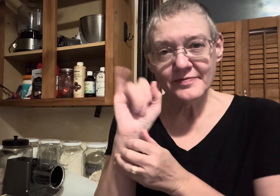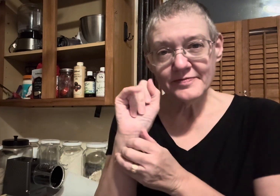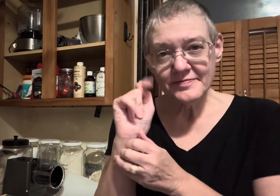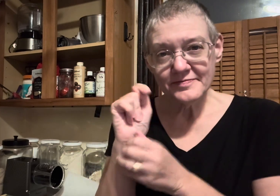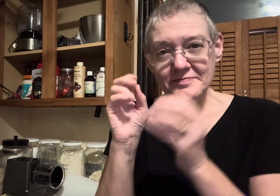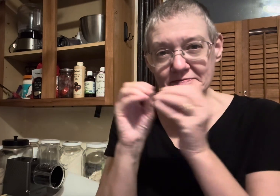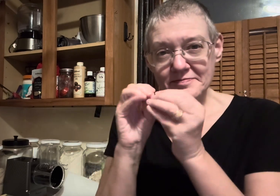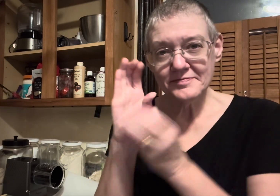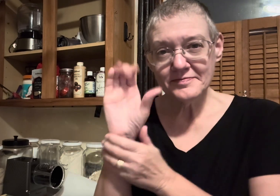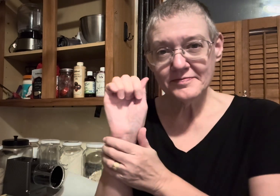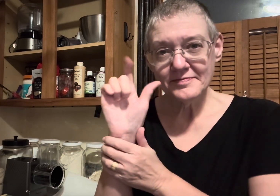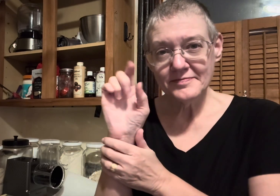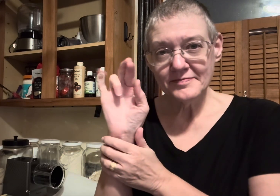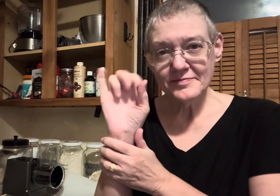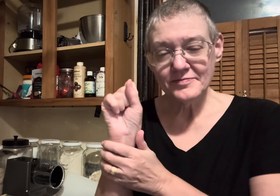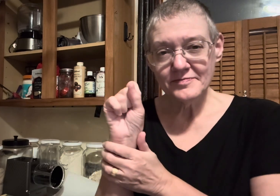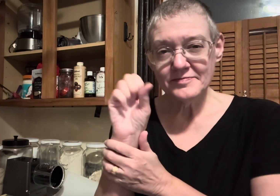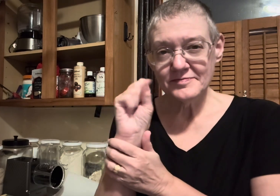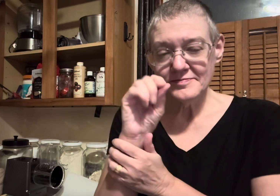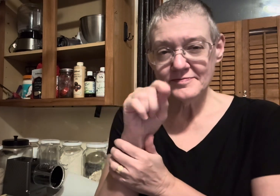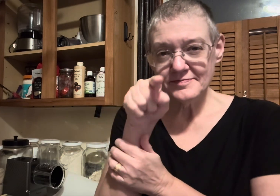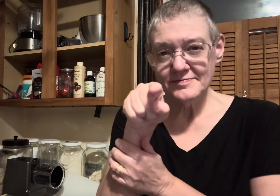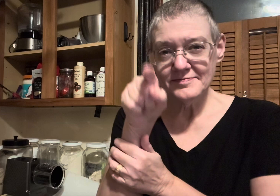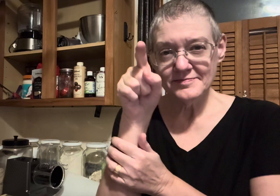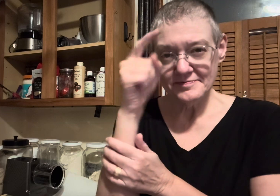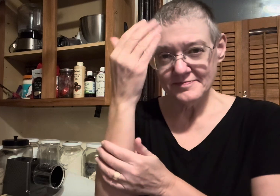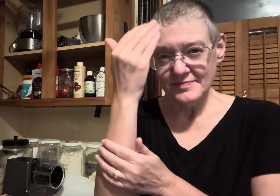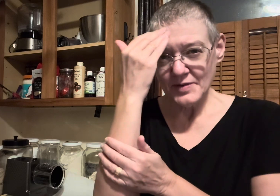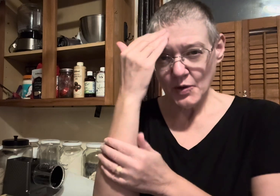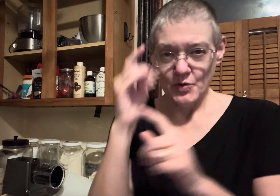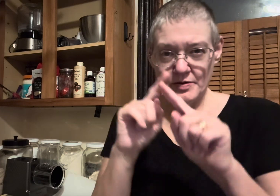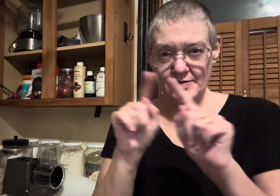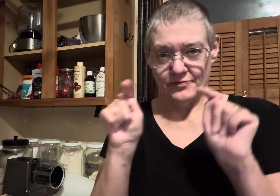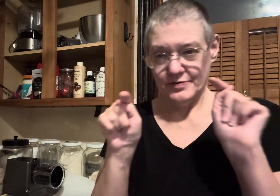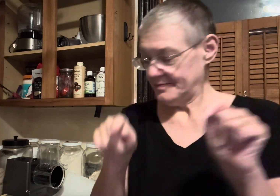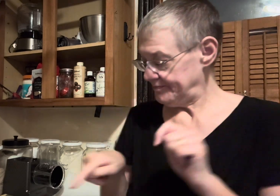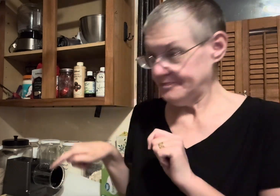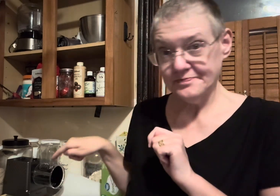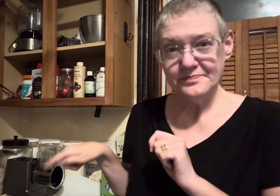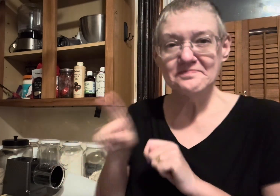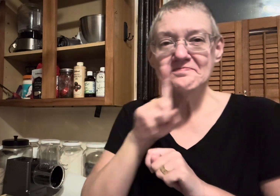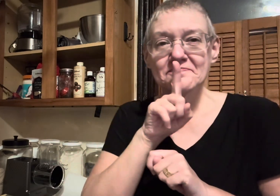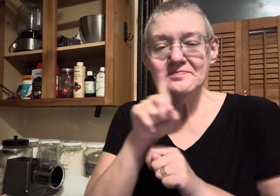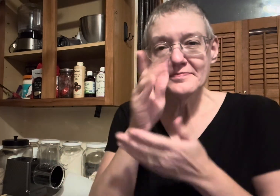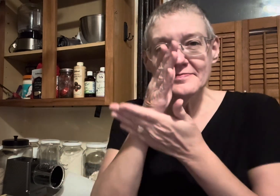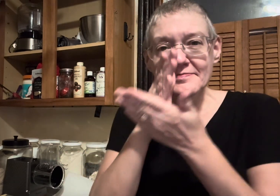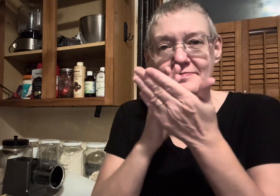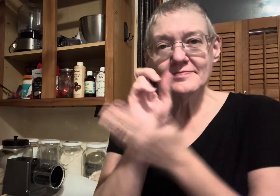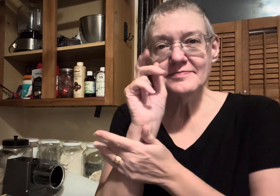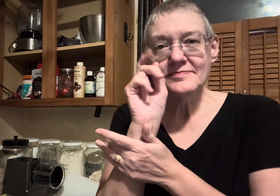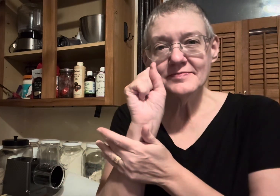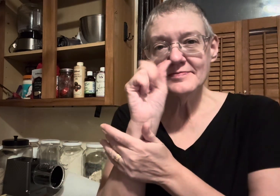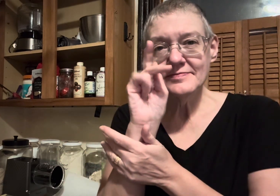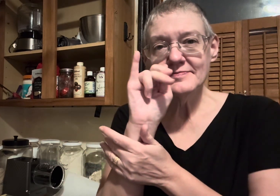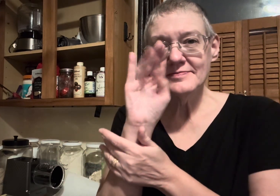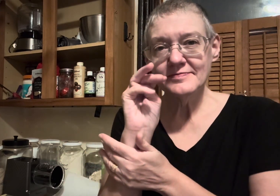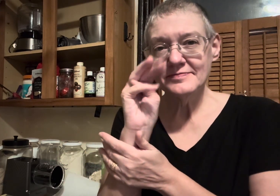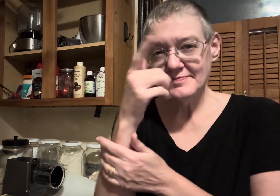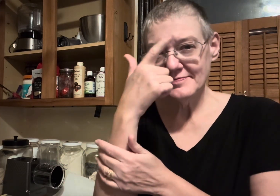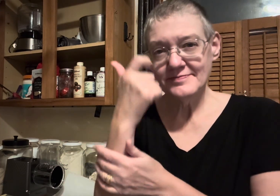It's because it has more fat, but it's also going to have more calories. So know the difference. This is part skim